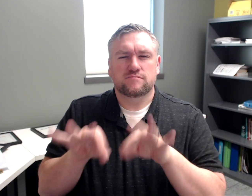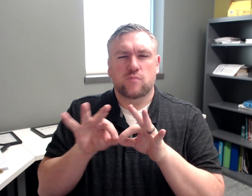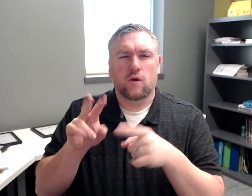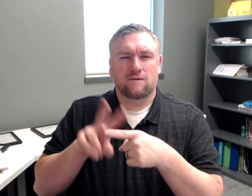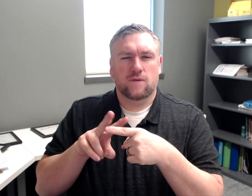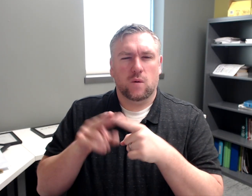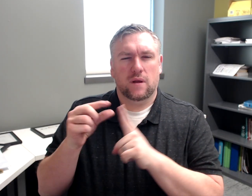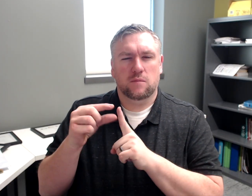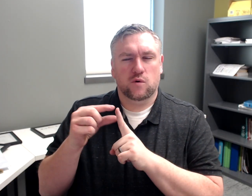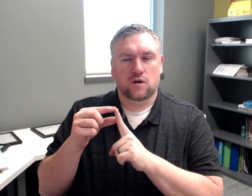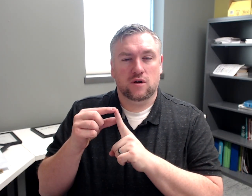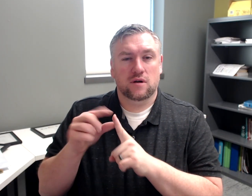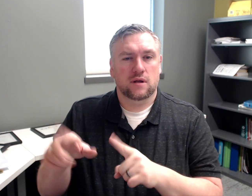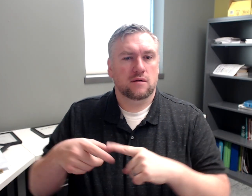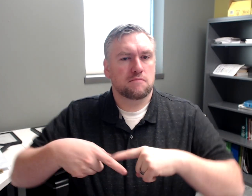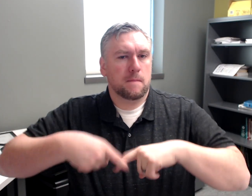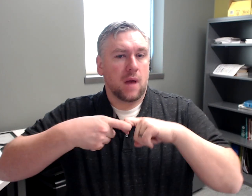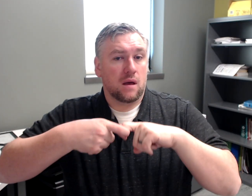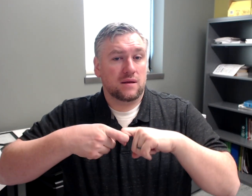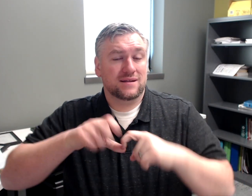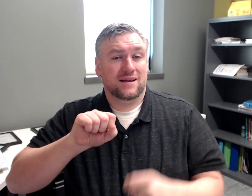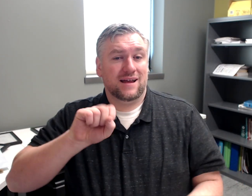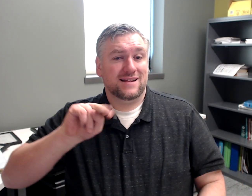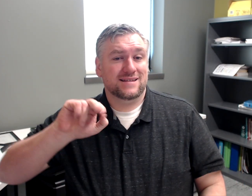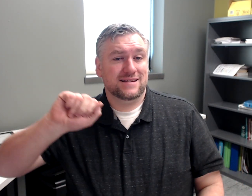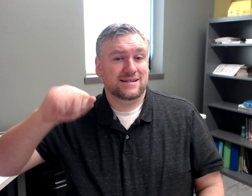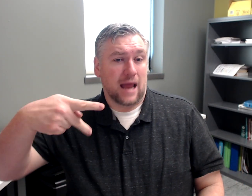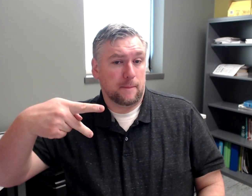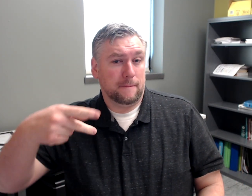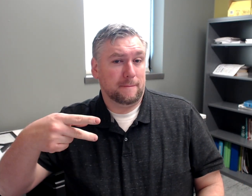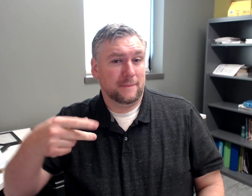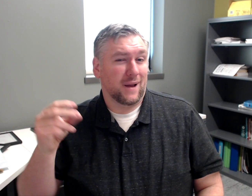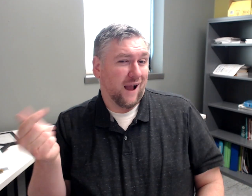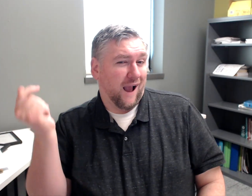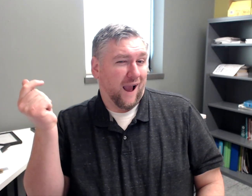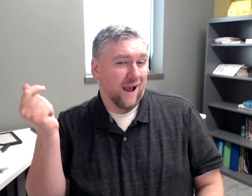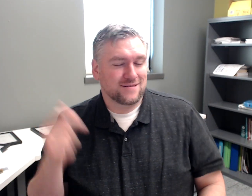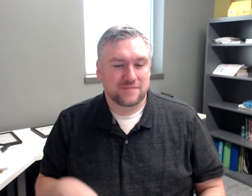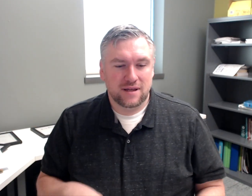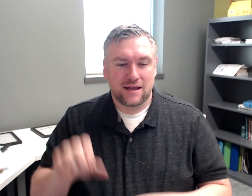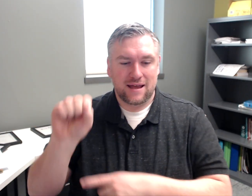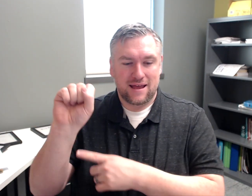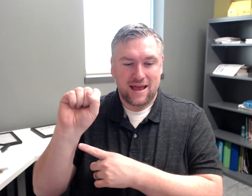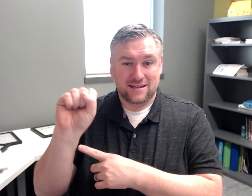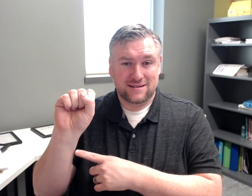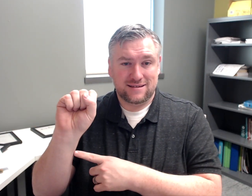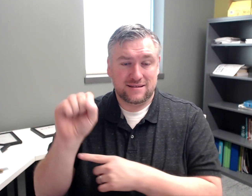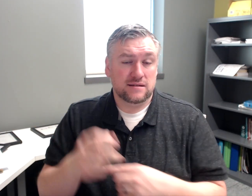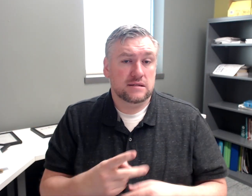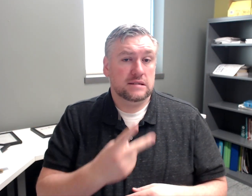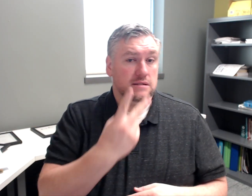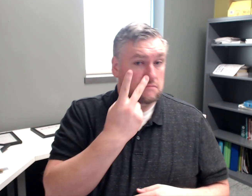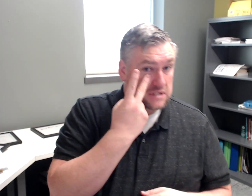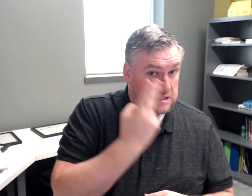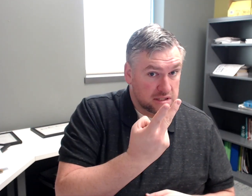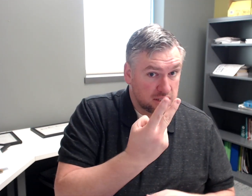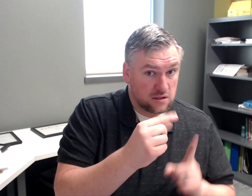So when you notice that there's a word that, okay, they need to learn that vocabulary word, you're going to snap. S,